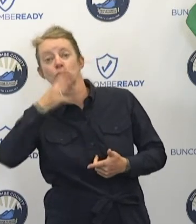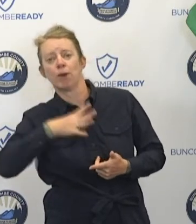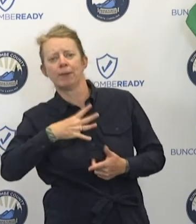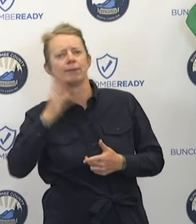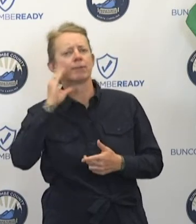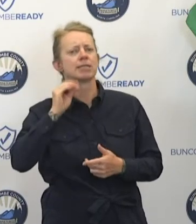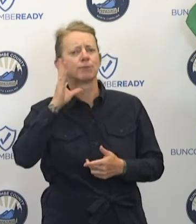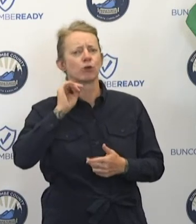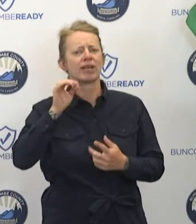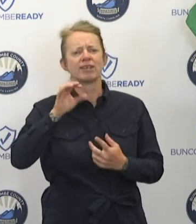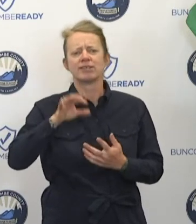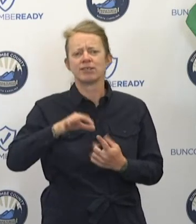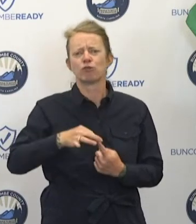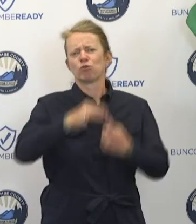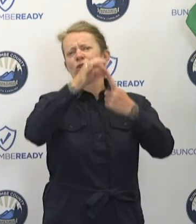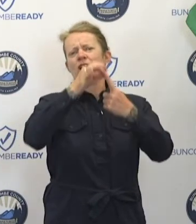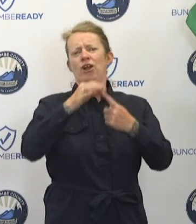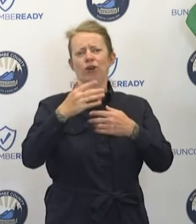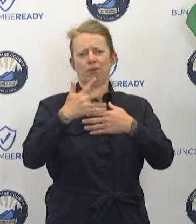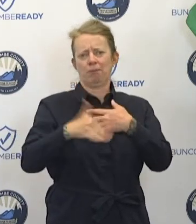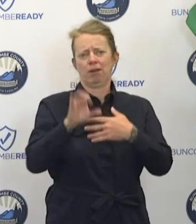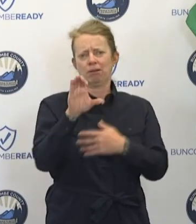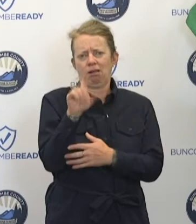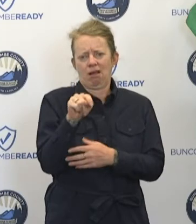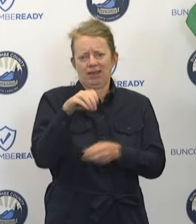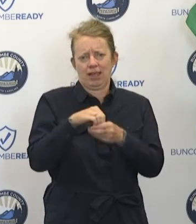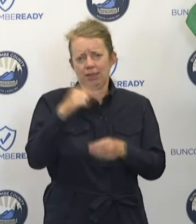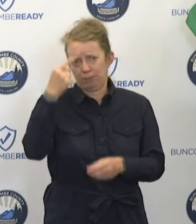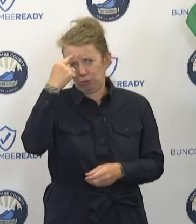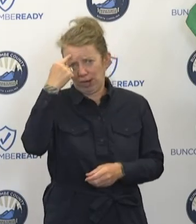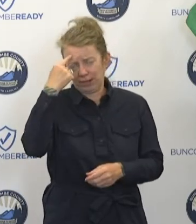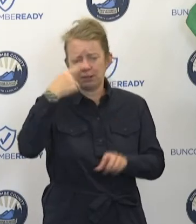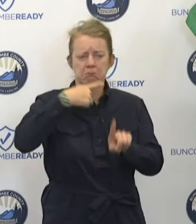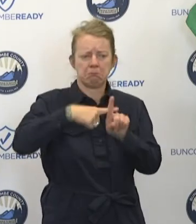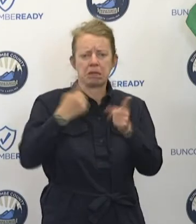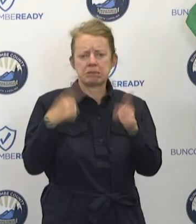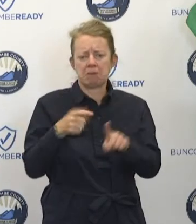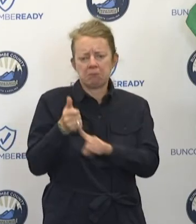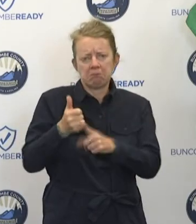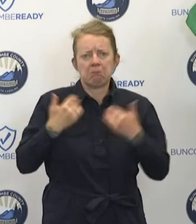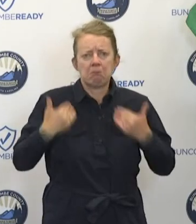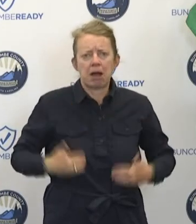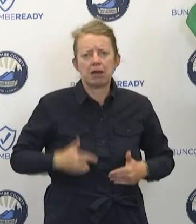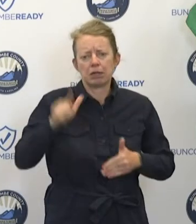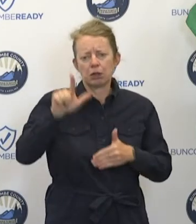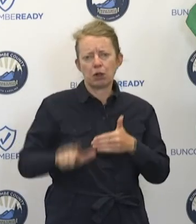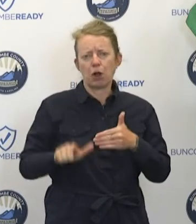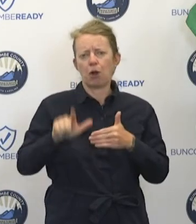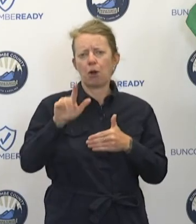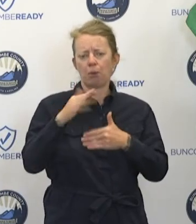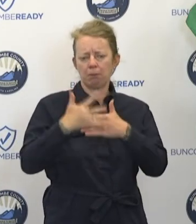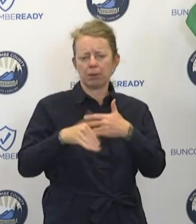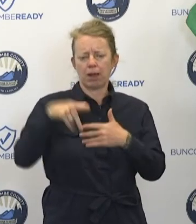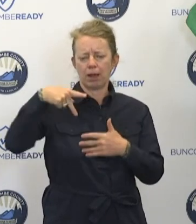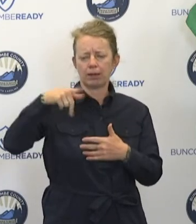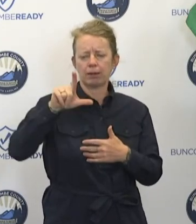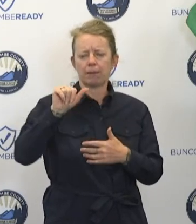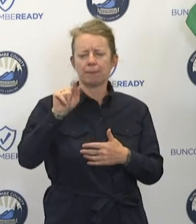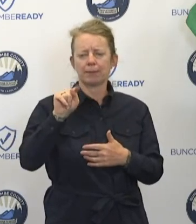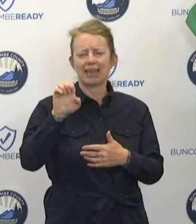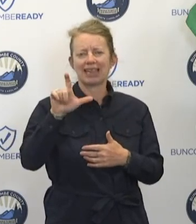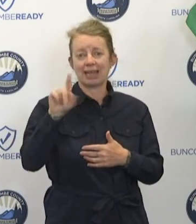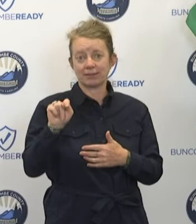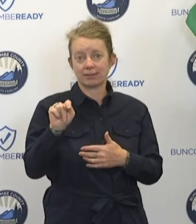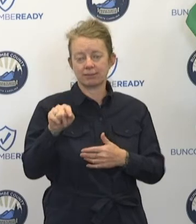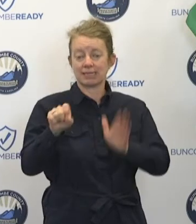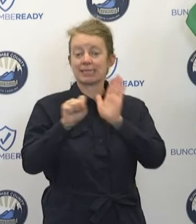the brain, along with having low levels of blood platelets. The symptoms in these women